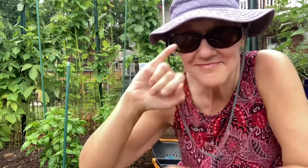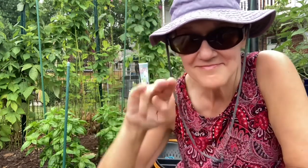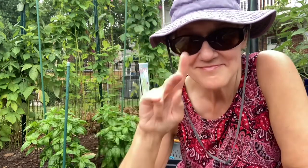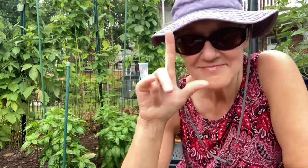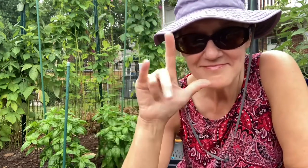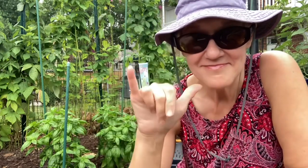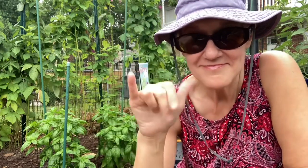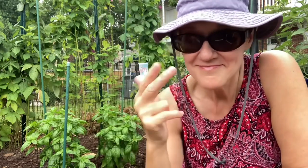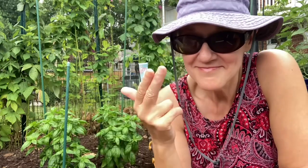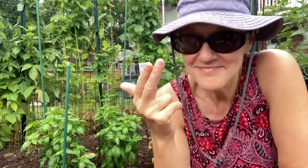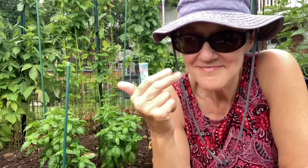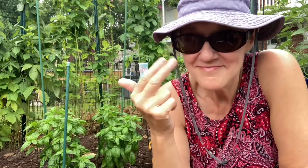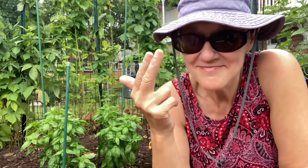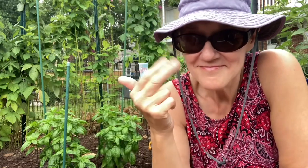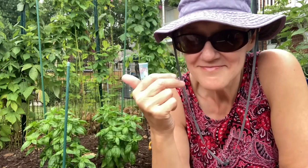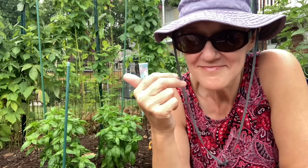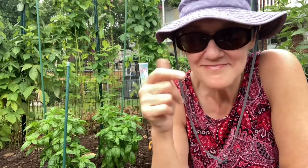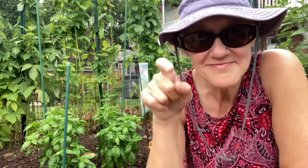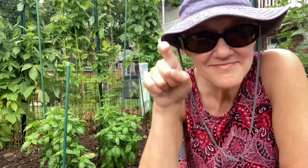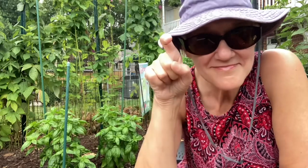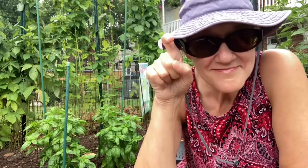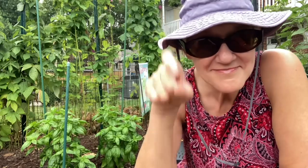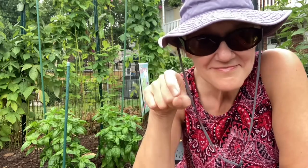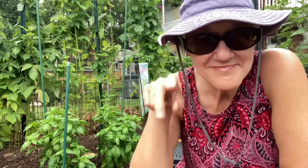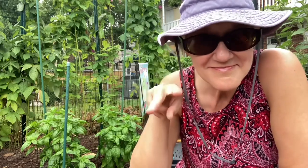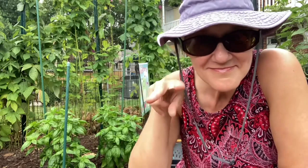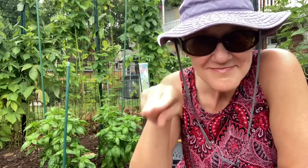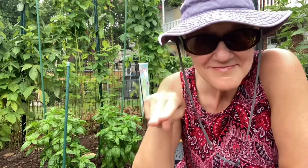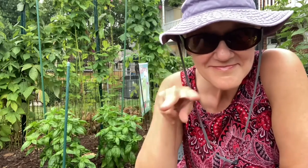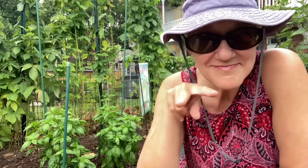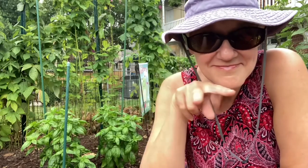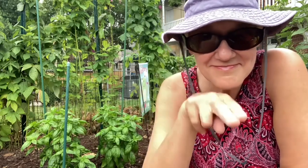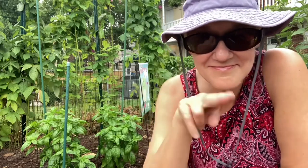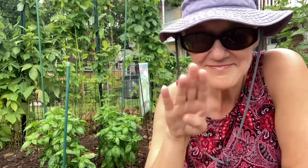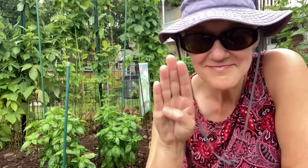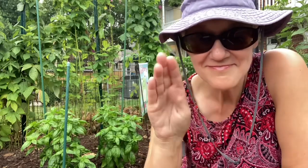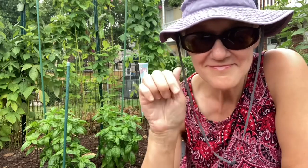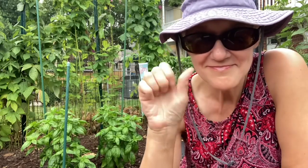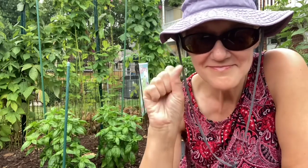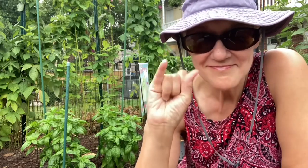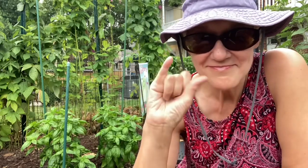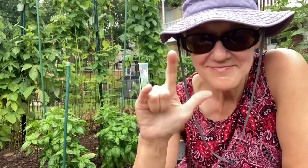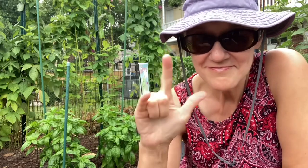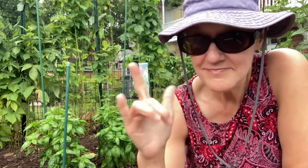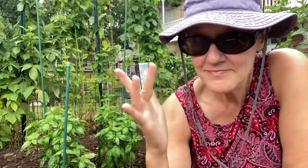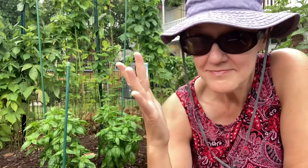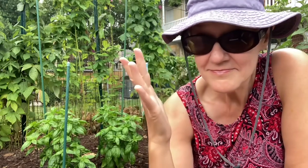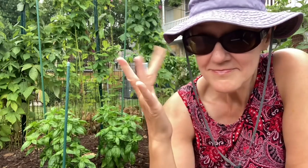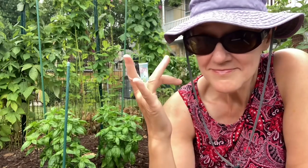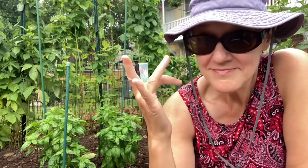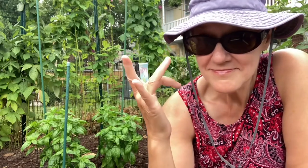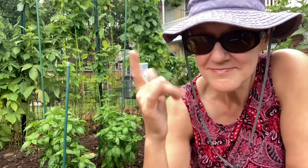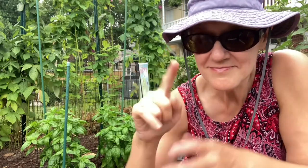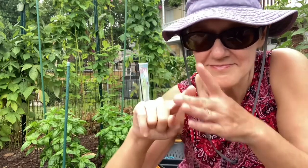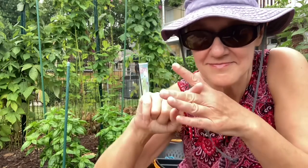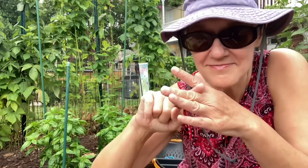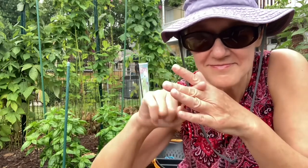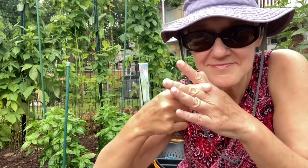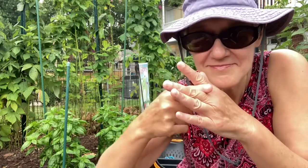Today is July 13th and it's time to prune back the basil because